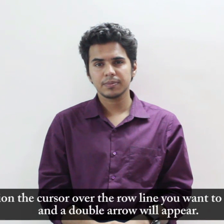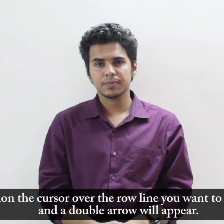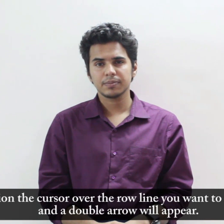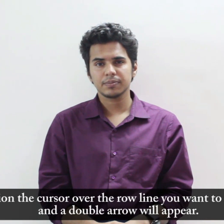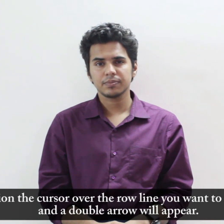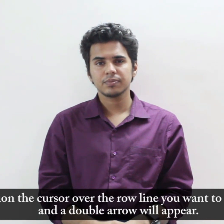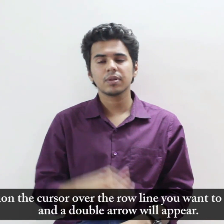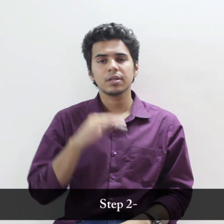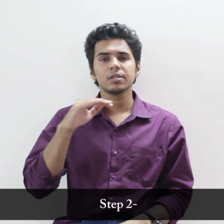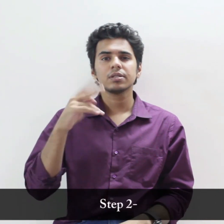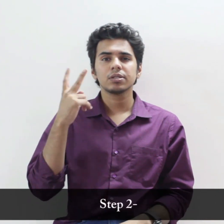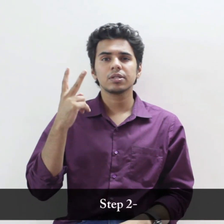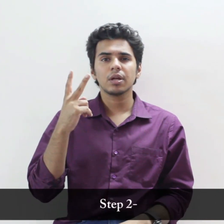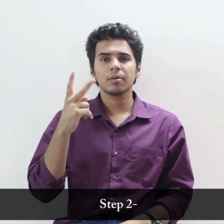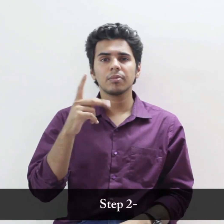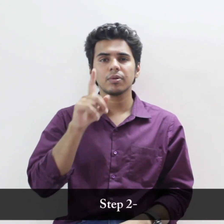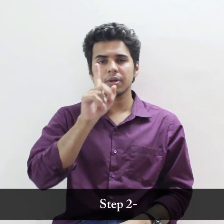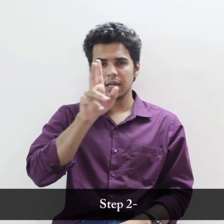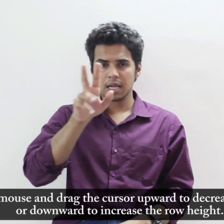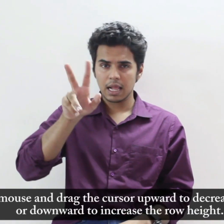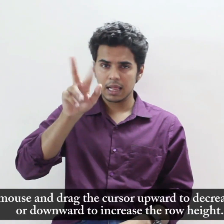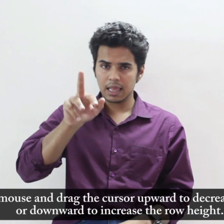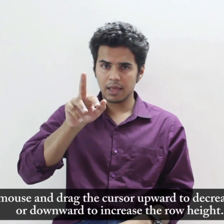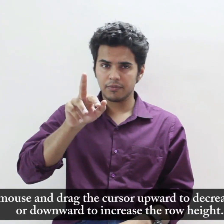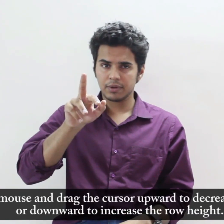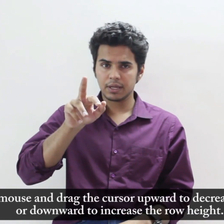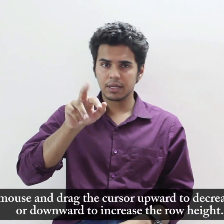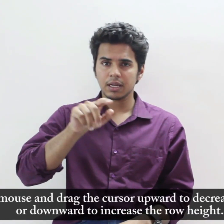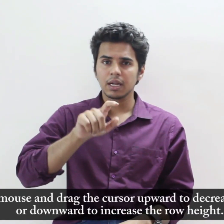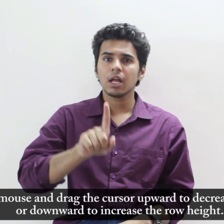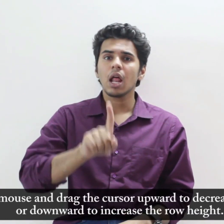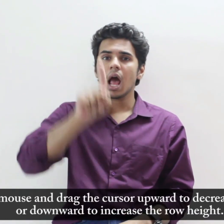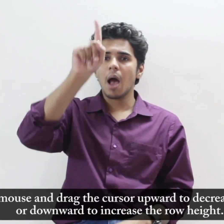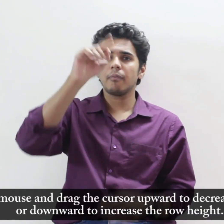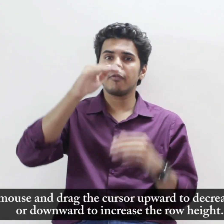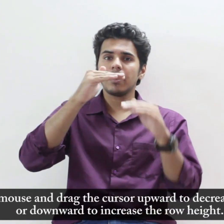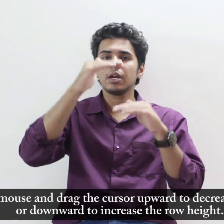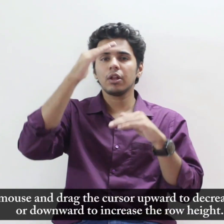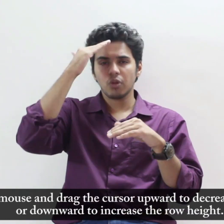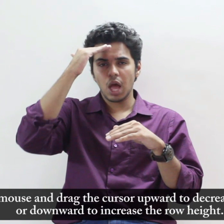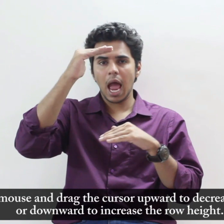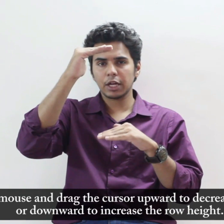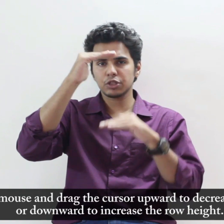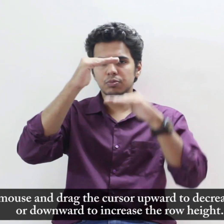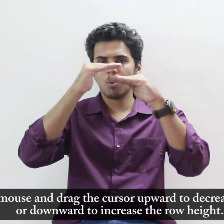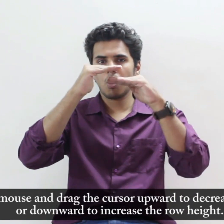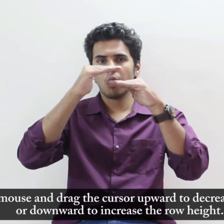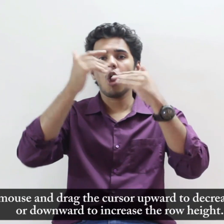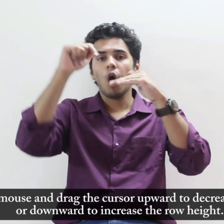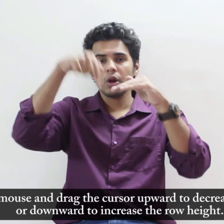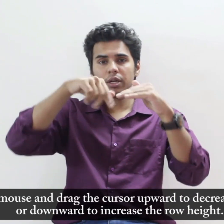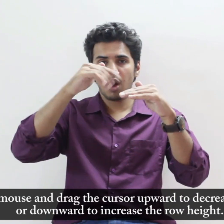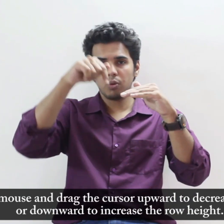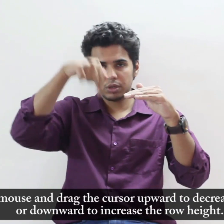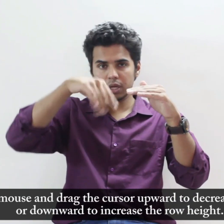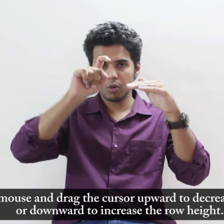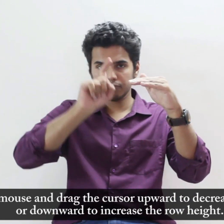appear. Step 2. Left-click the mouse and drag the cursor upward and decrease the row height